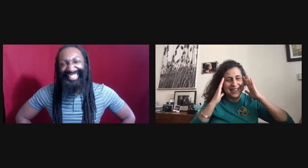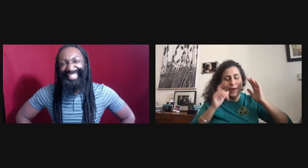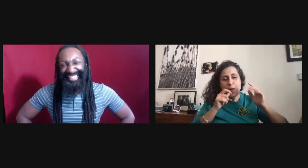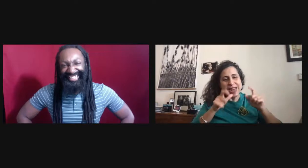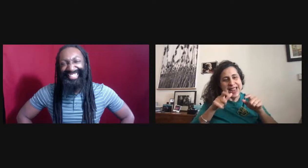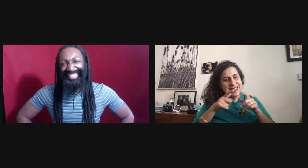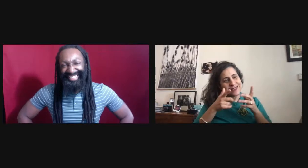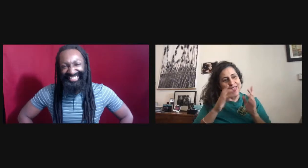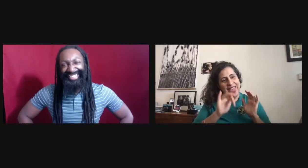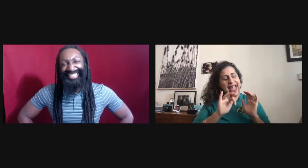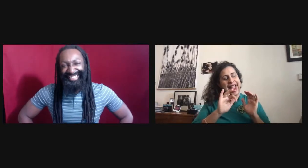You know, being a parent,